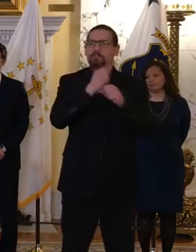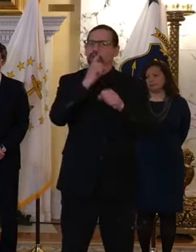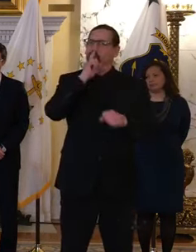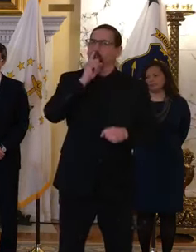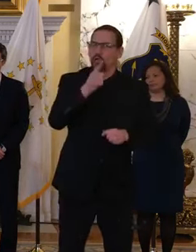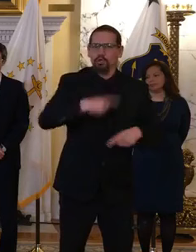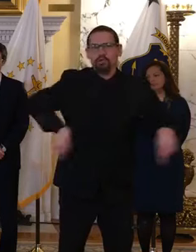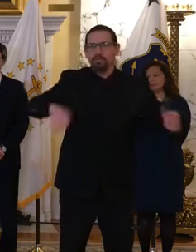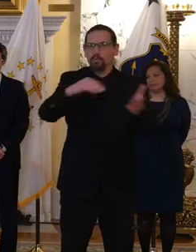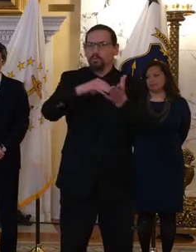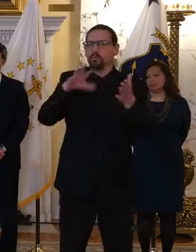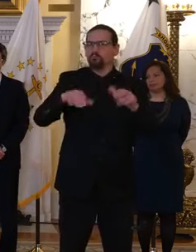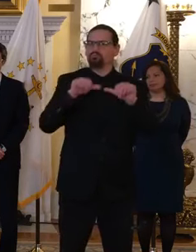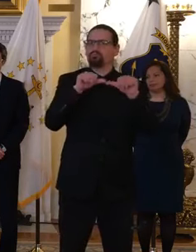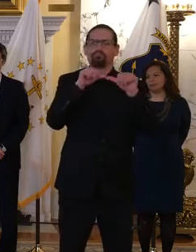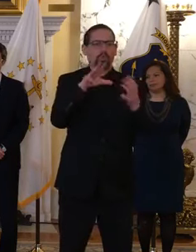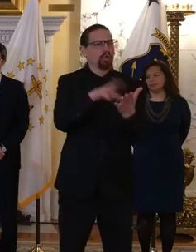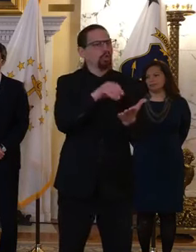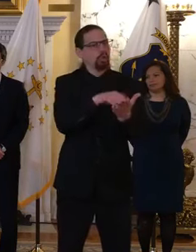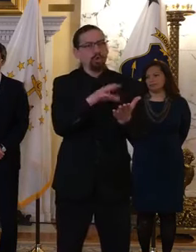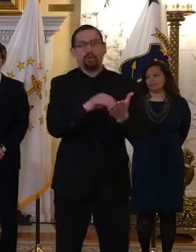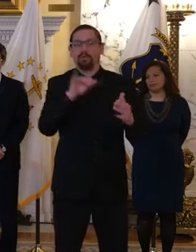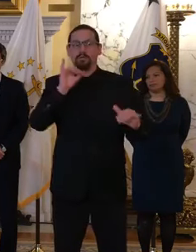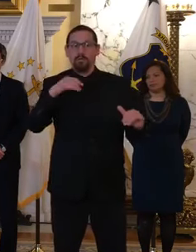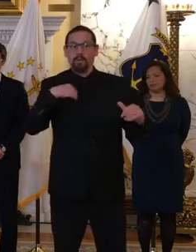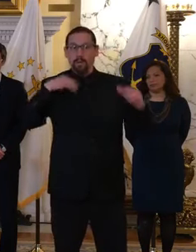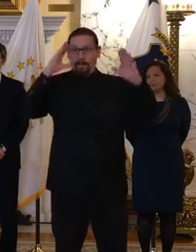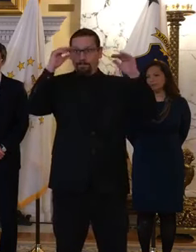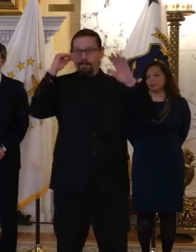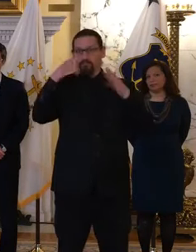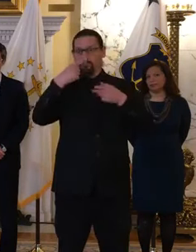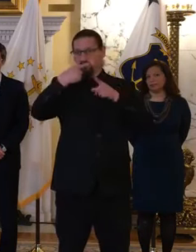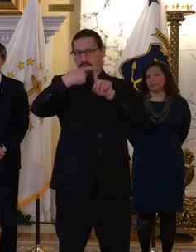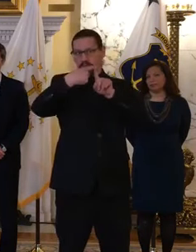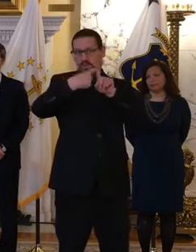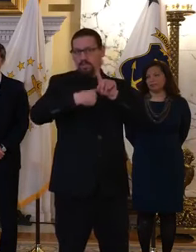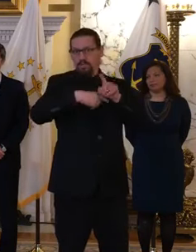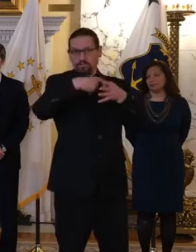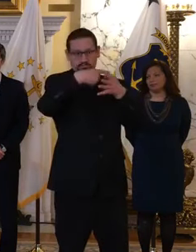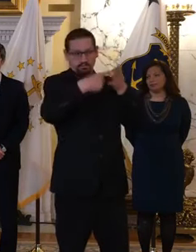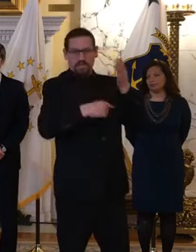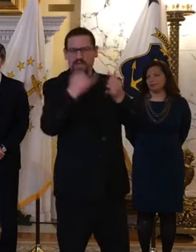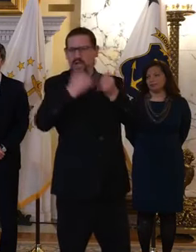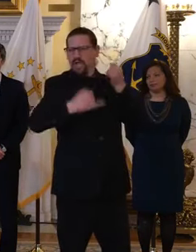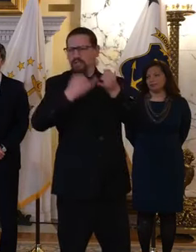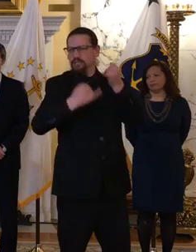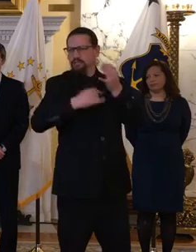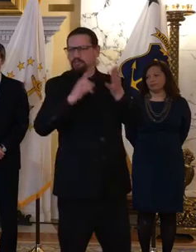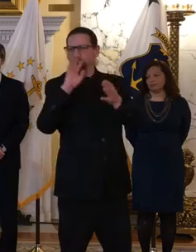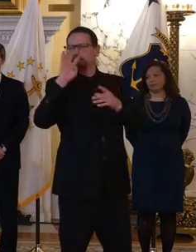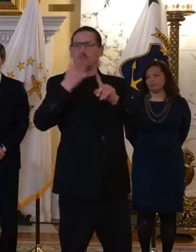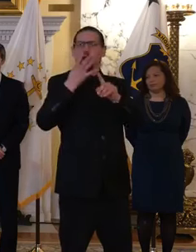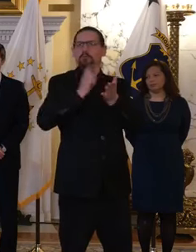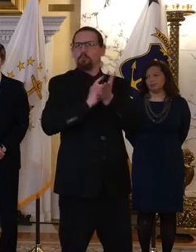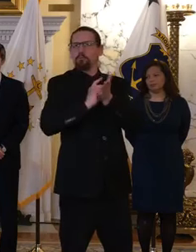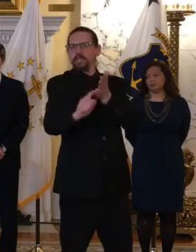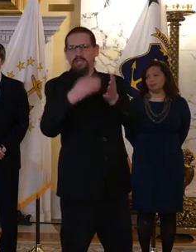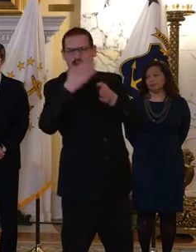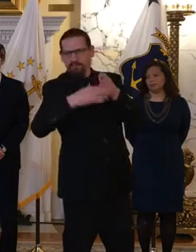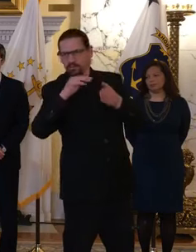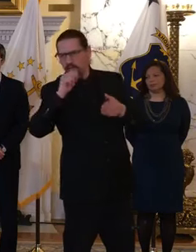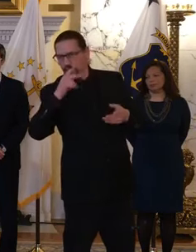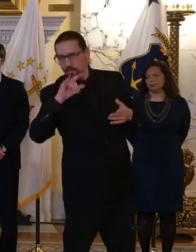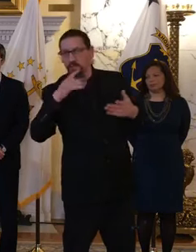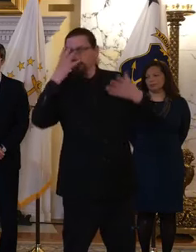better, we've learned more, and it's even smoother. To get from here to there, there'll be many ups and